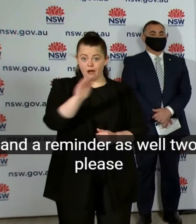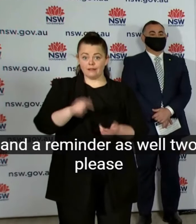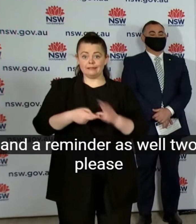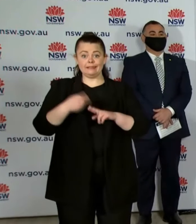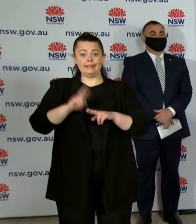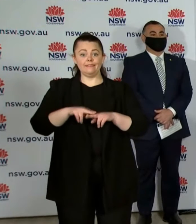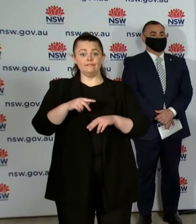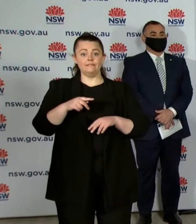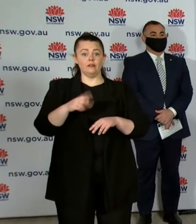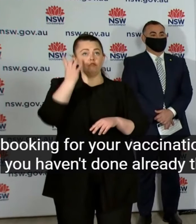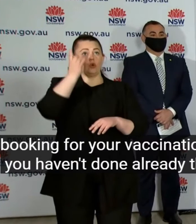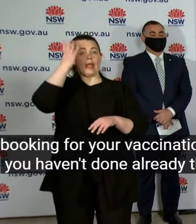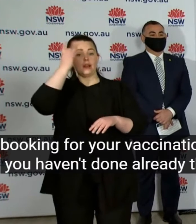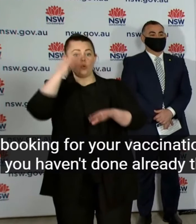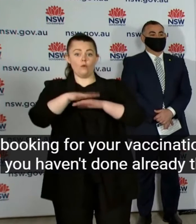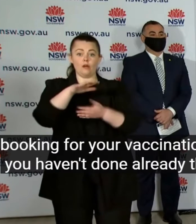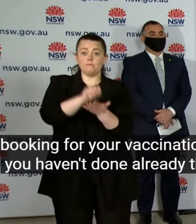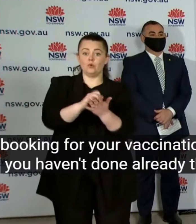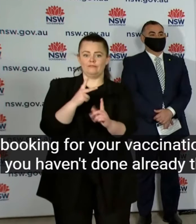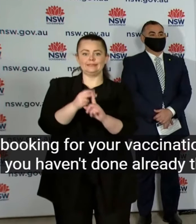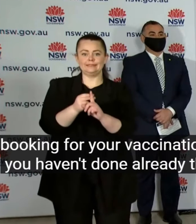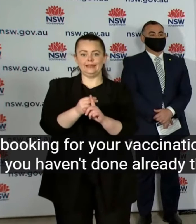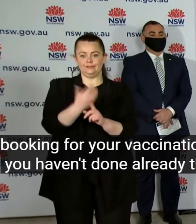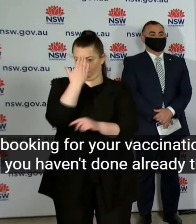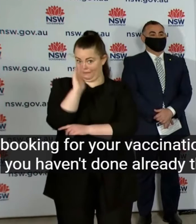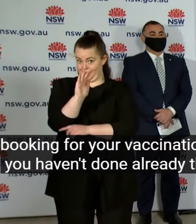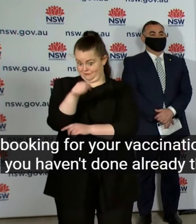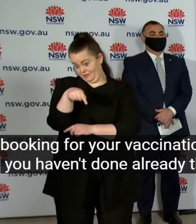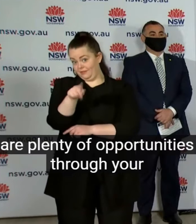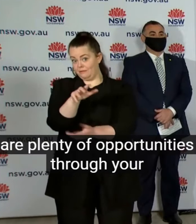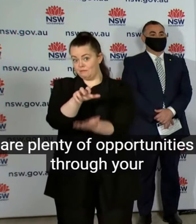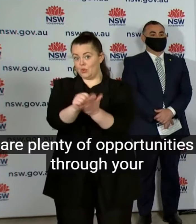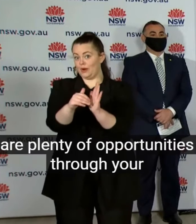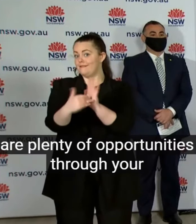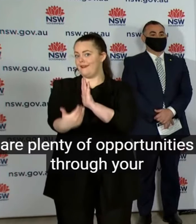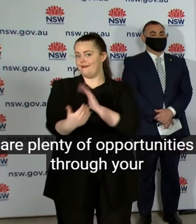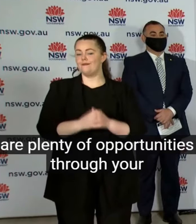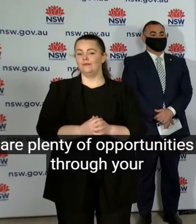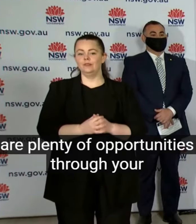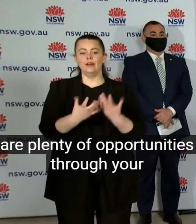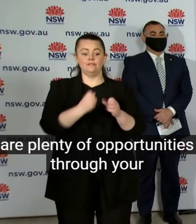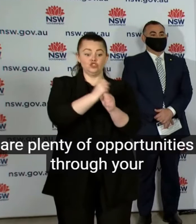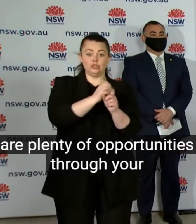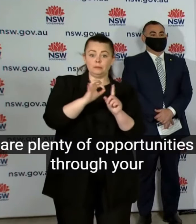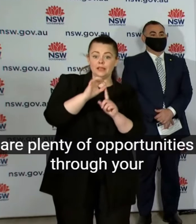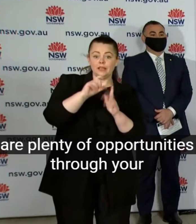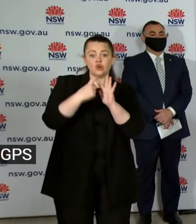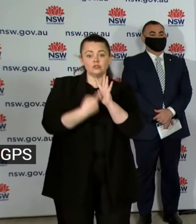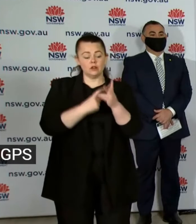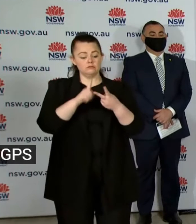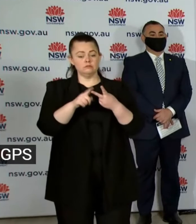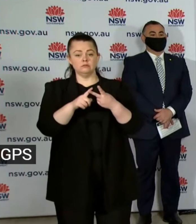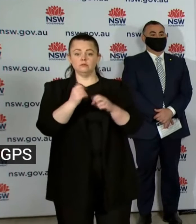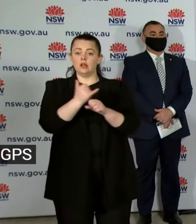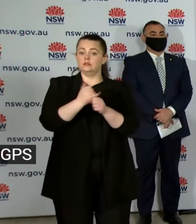done already. There are plenty of opportunities through your GPs, through opportunities in local pharmacies, and as well